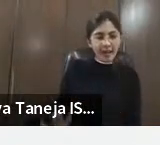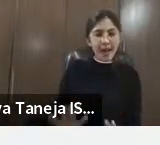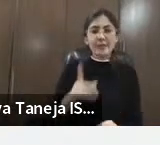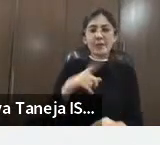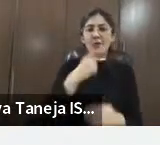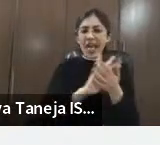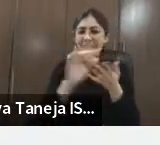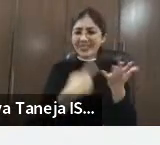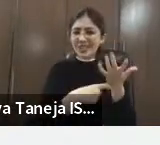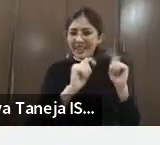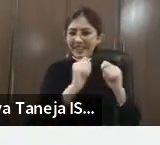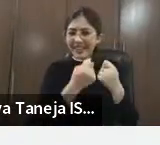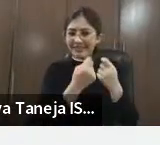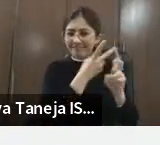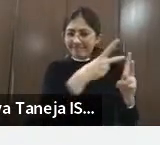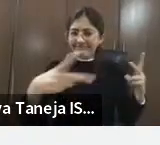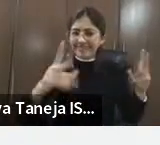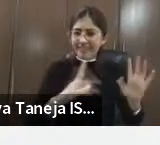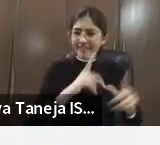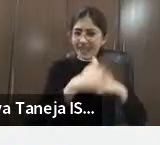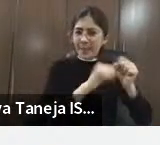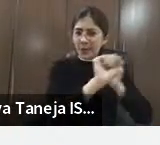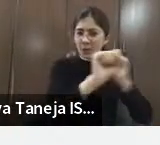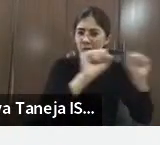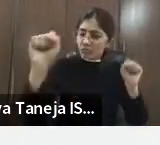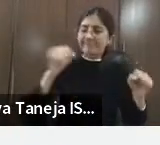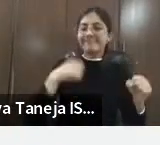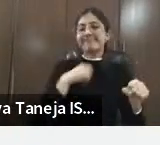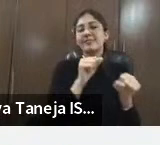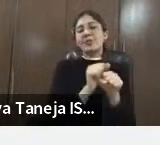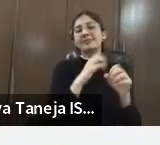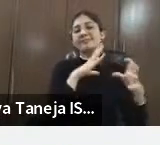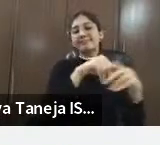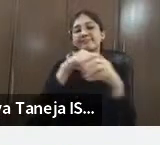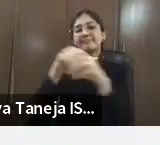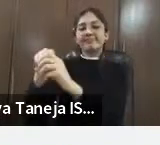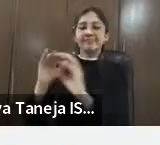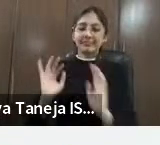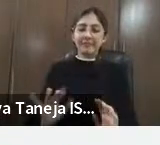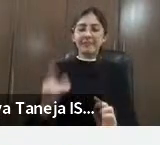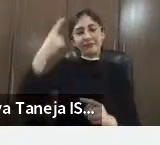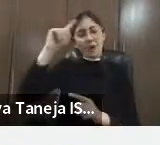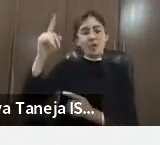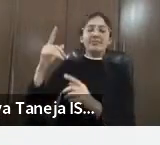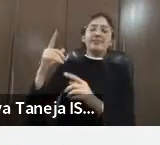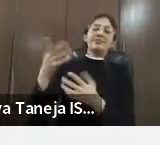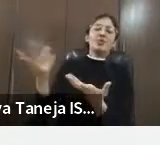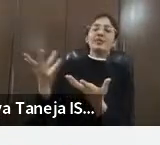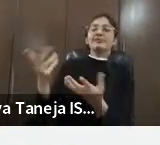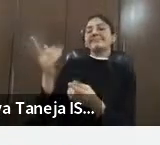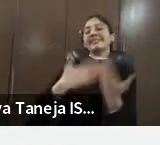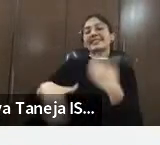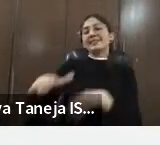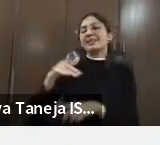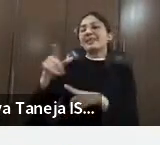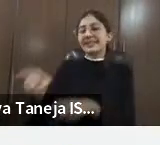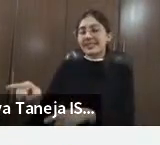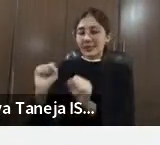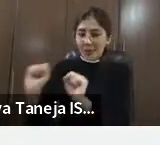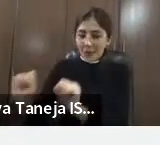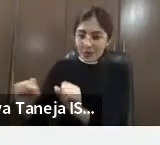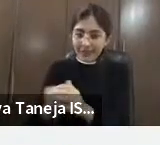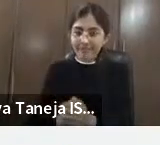make workplaces more welcoming and inclusive of persons with disabilities. This is such an honor.